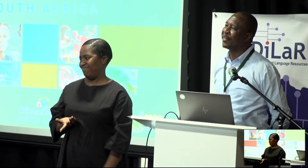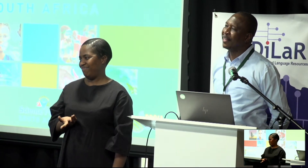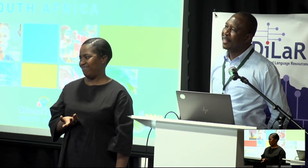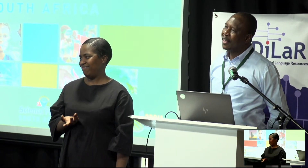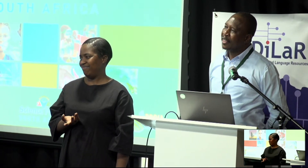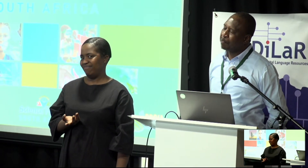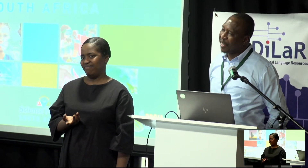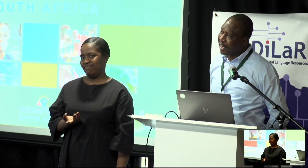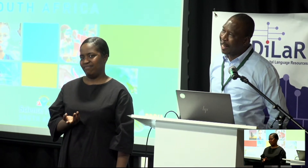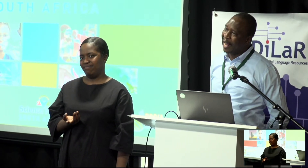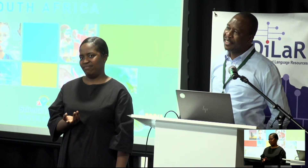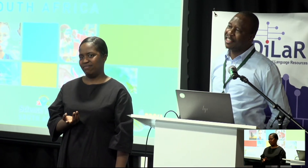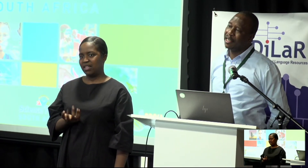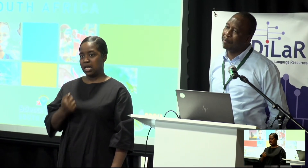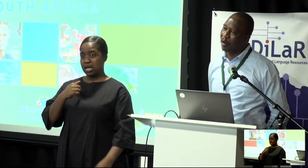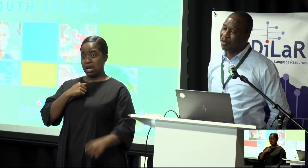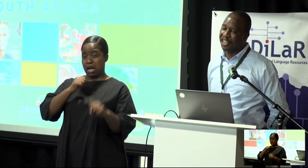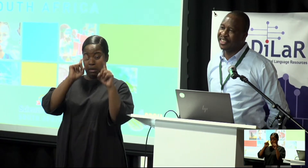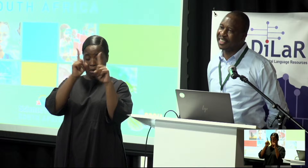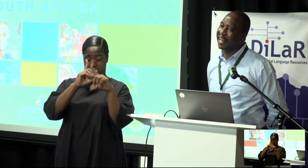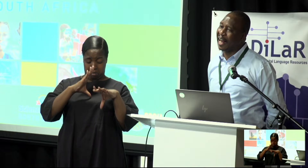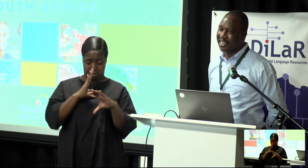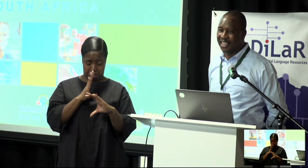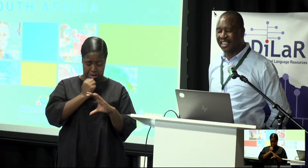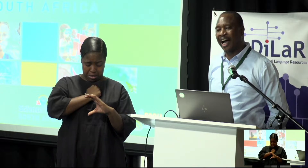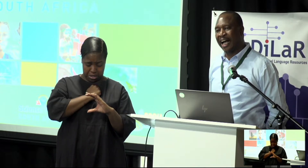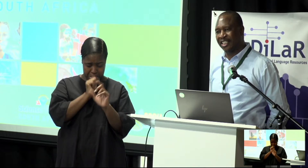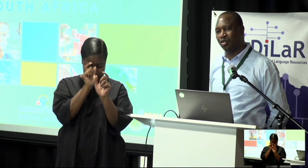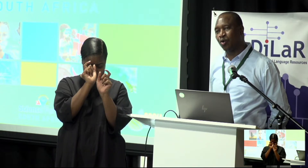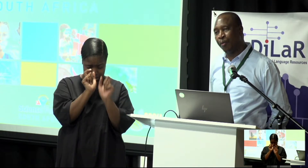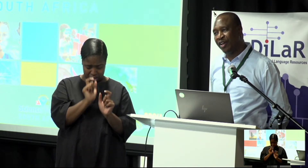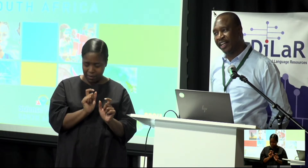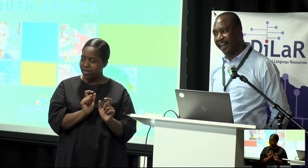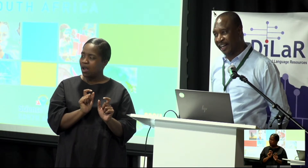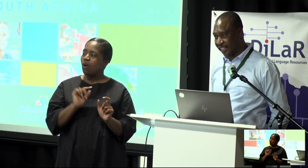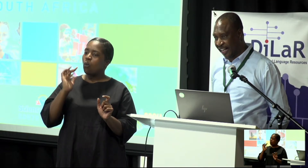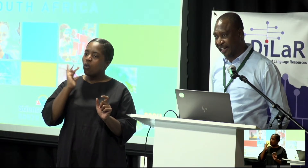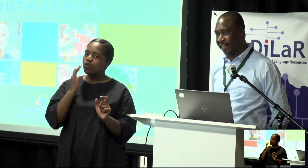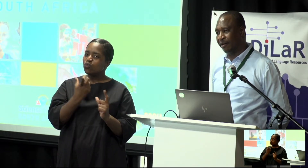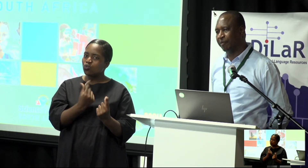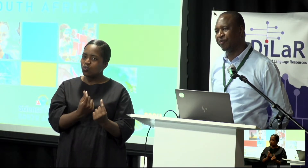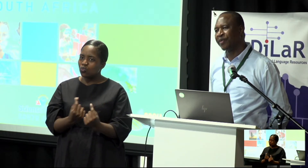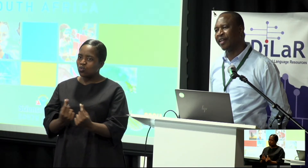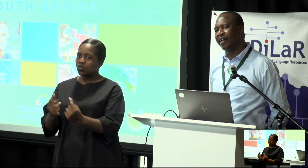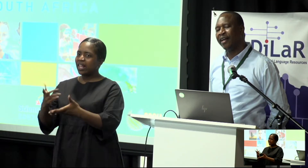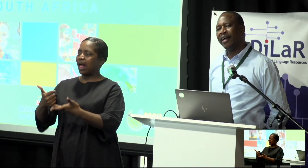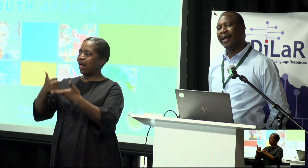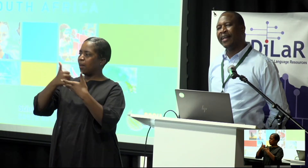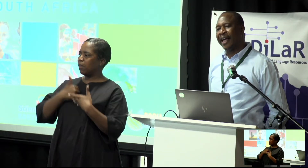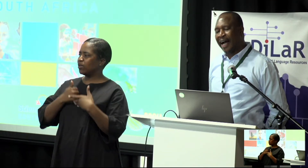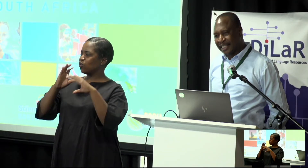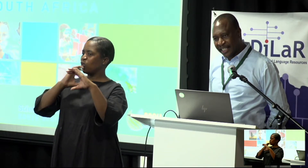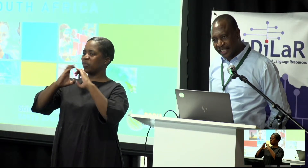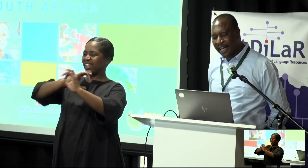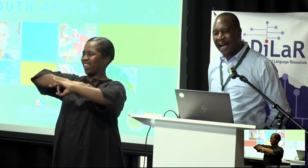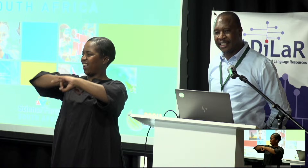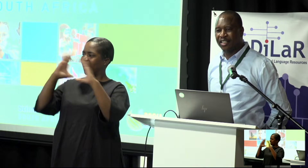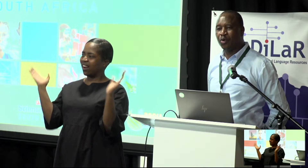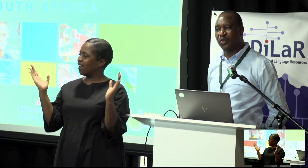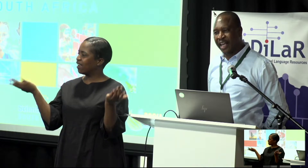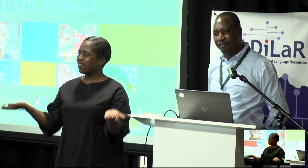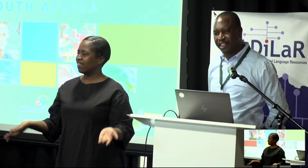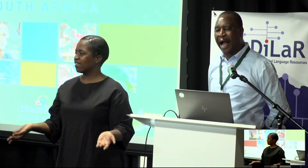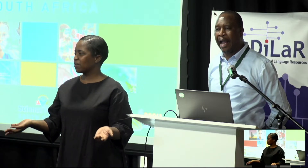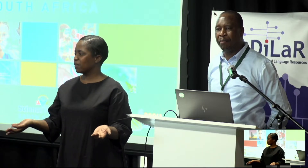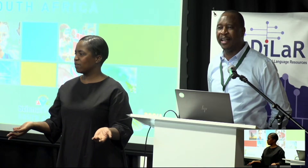part. Specialized terminologies, they assist us to communicate exactly. They assist